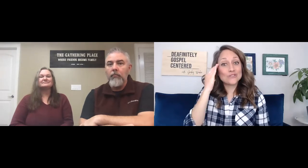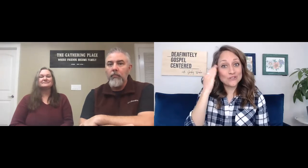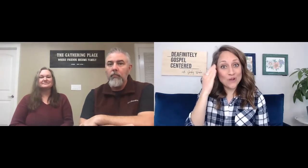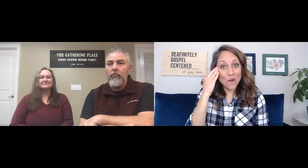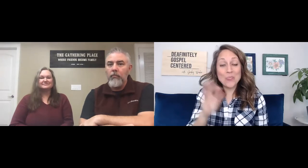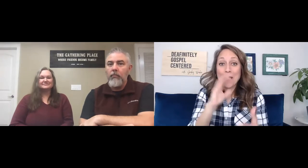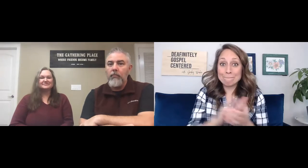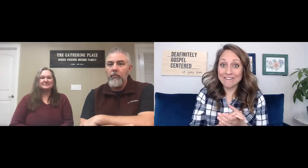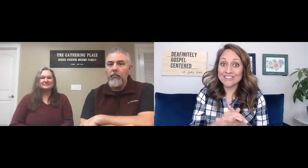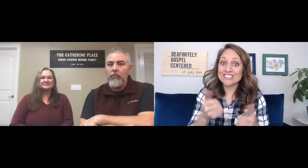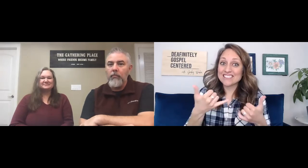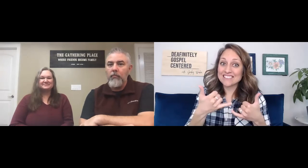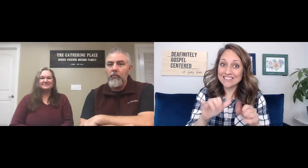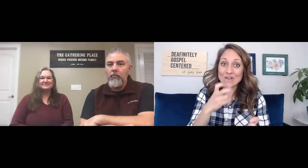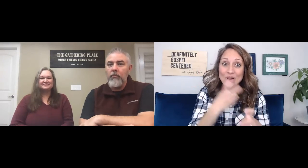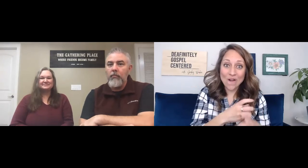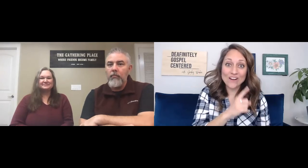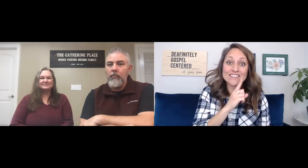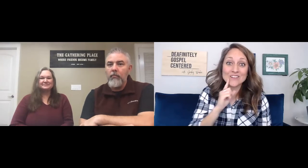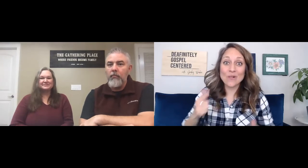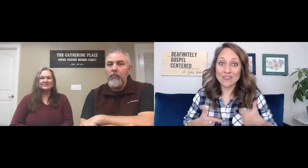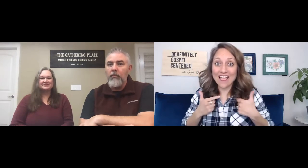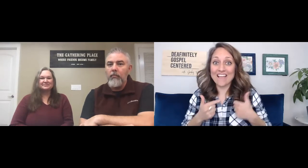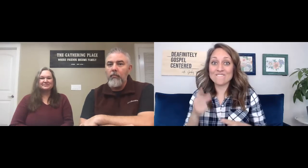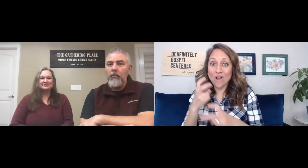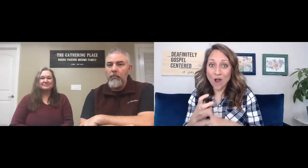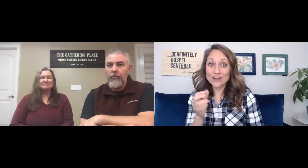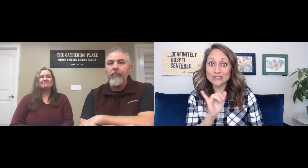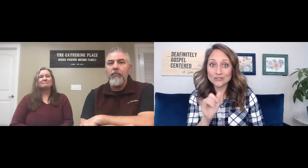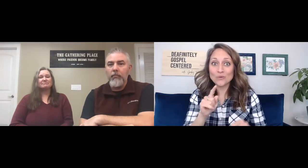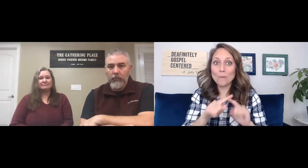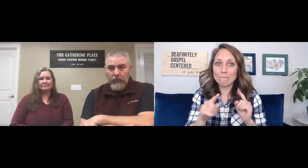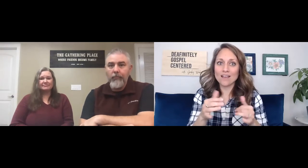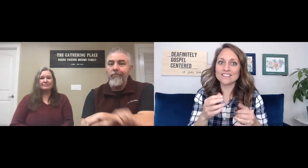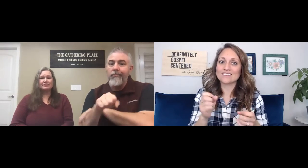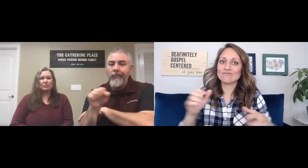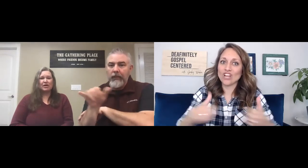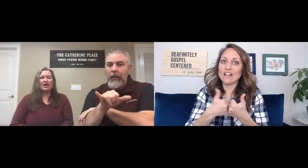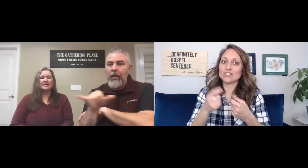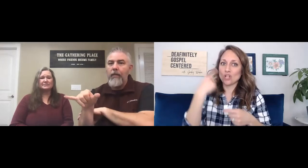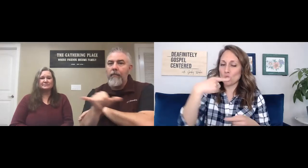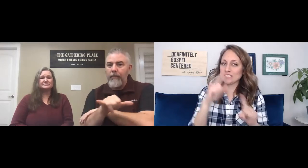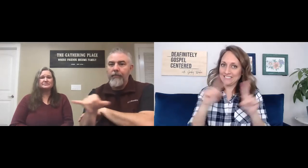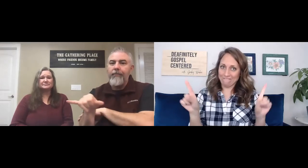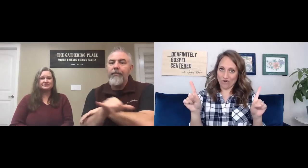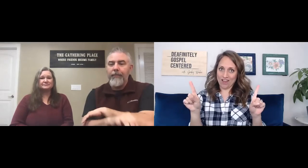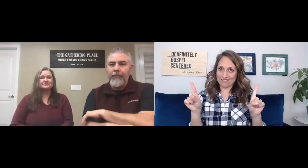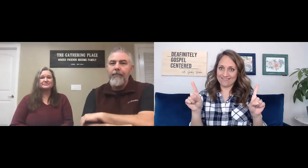that marriage and single life, they're both challenging, but they're just a different kind of challenging.